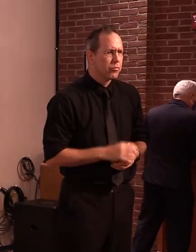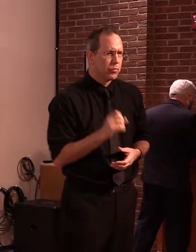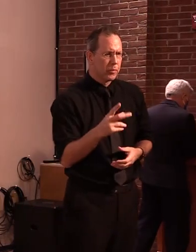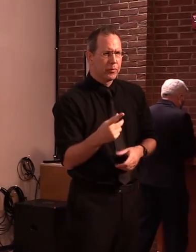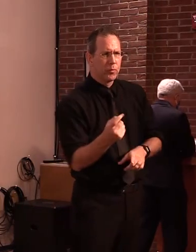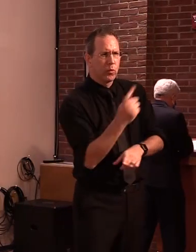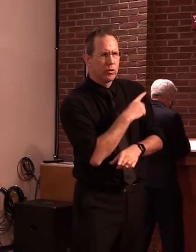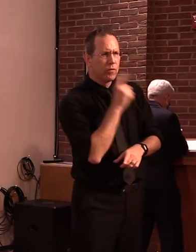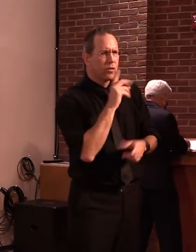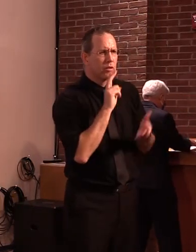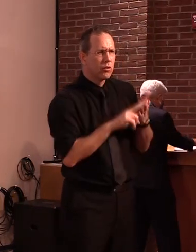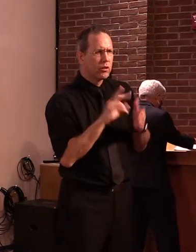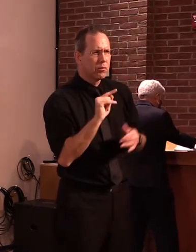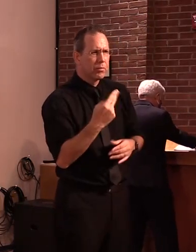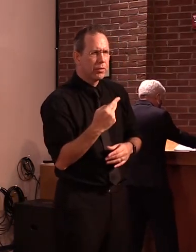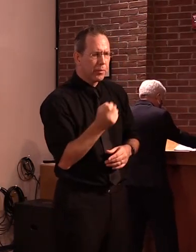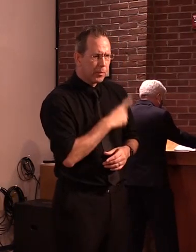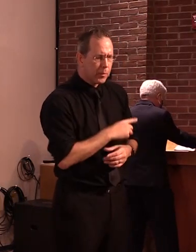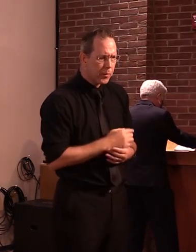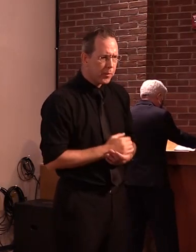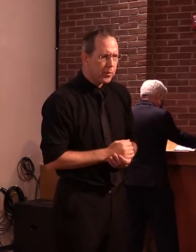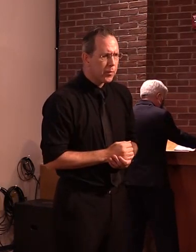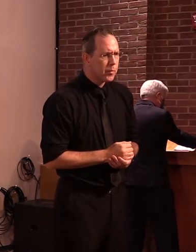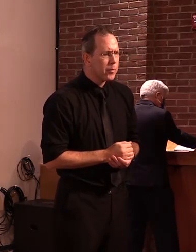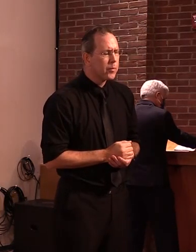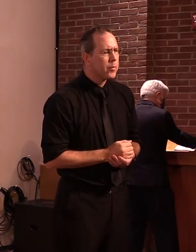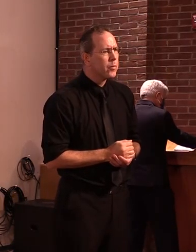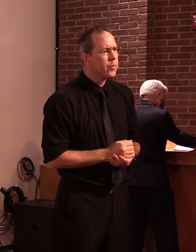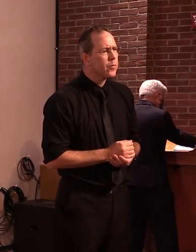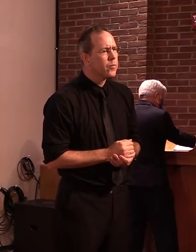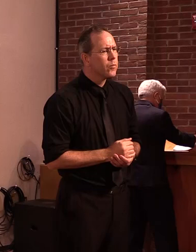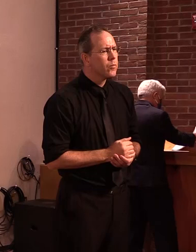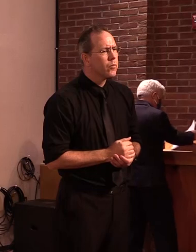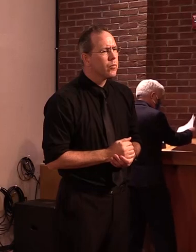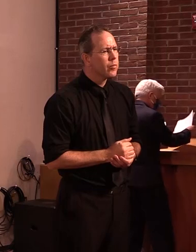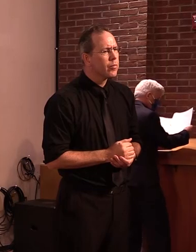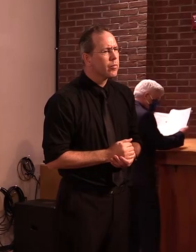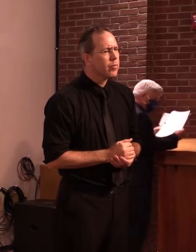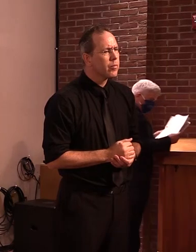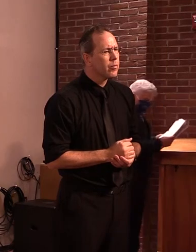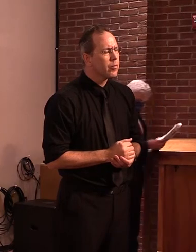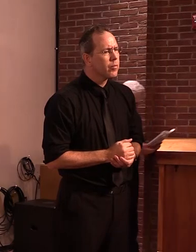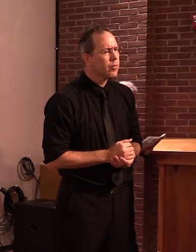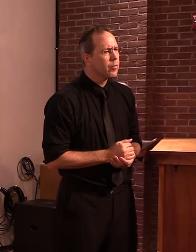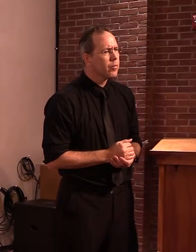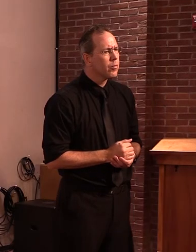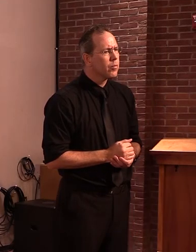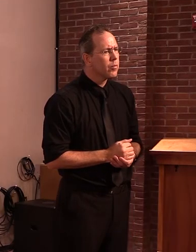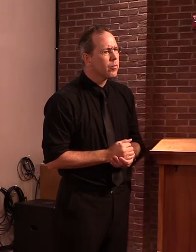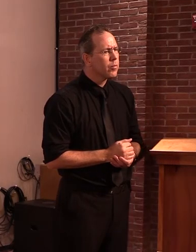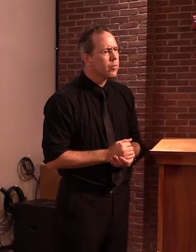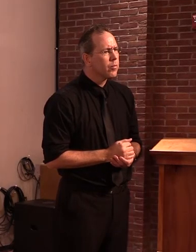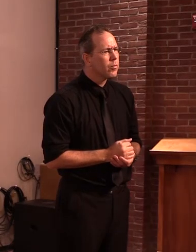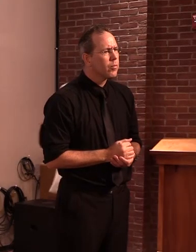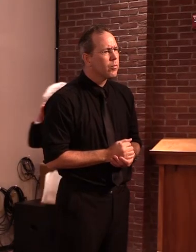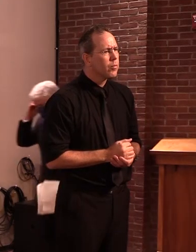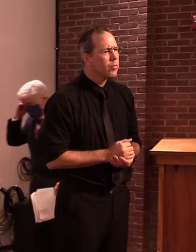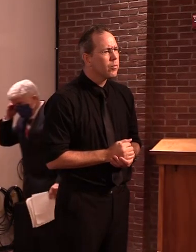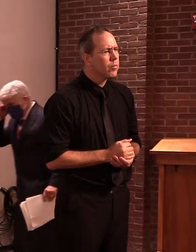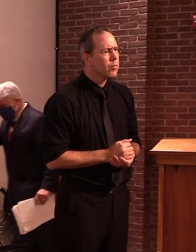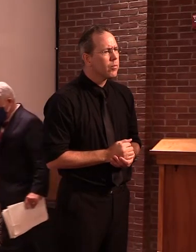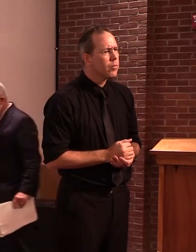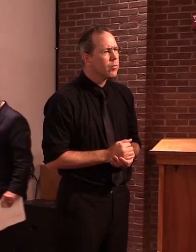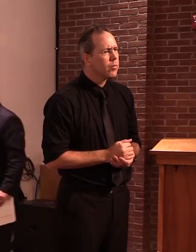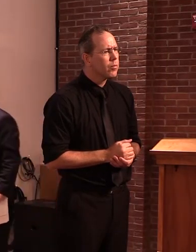follow up on that for you. Inmates in Vermont prisons are contained in their cells, or are they able